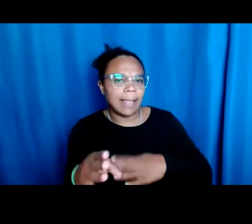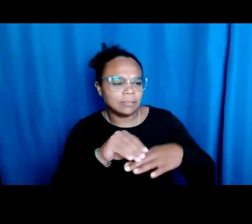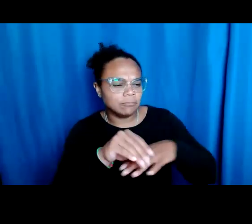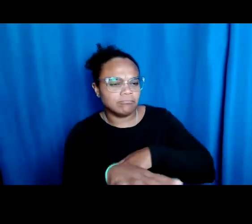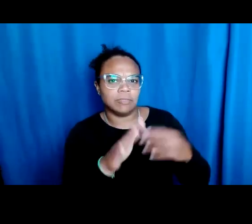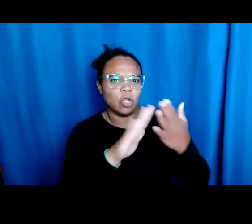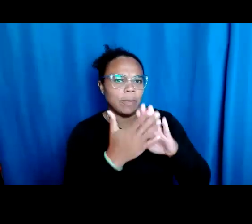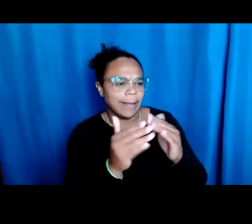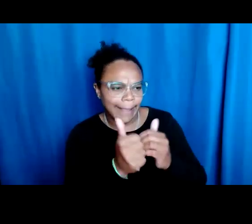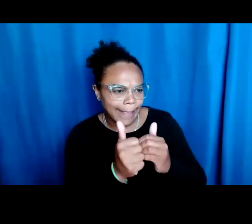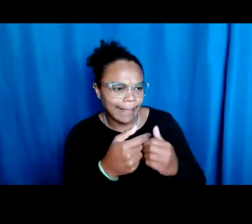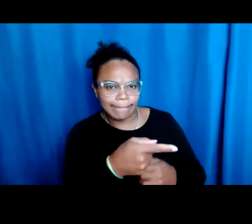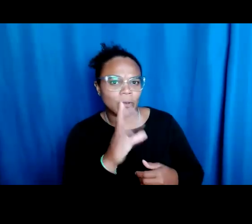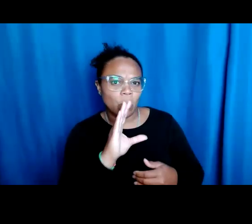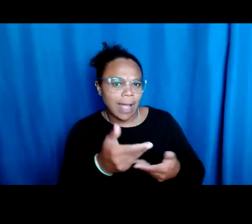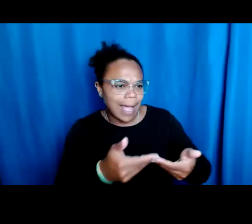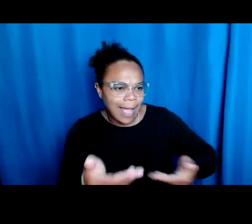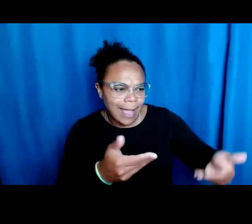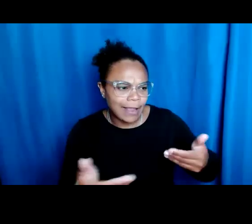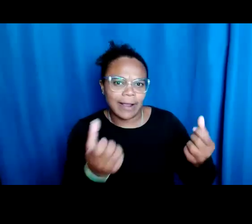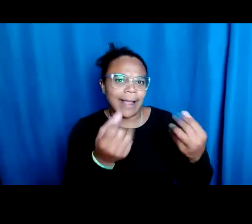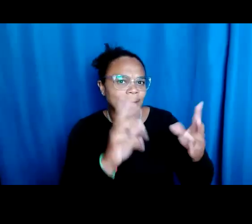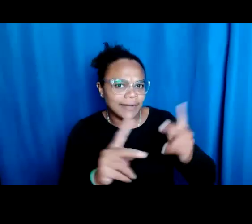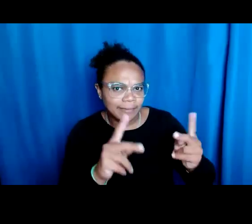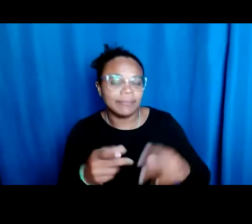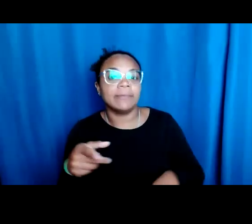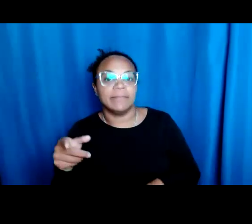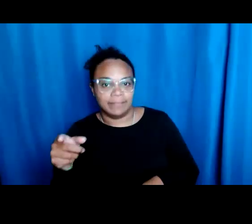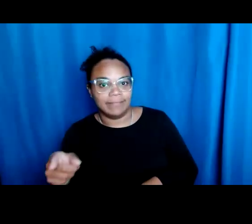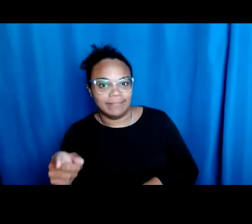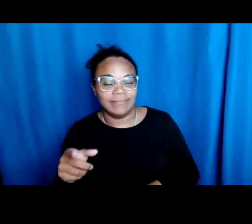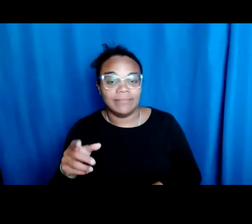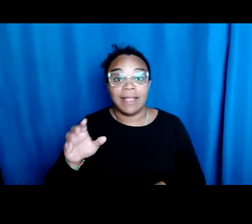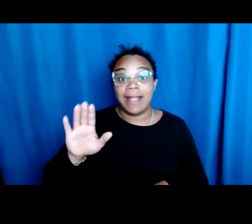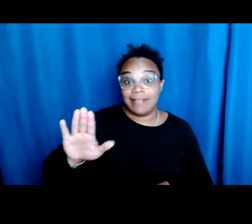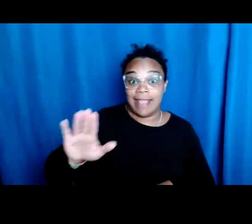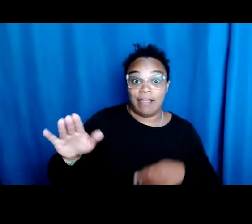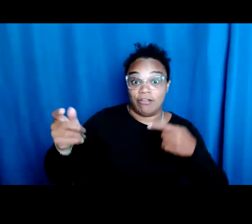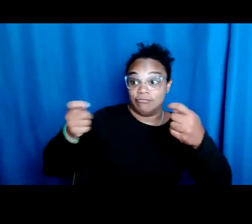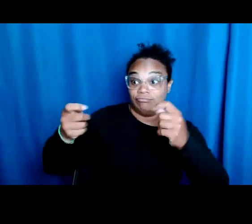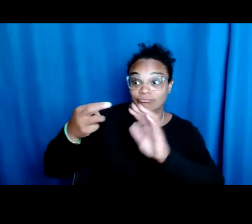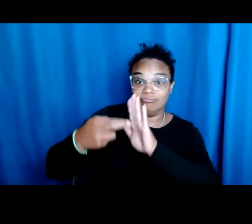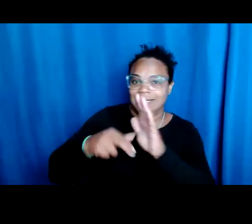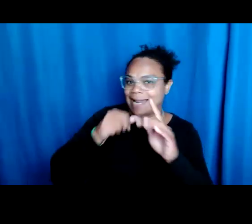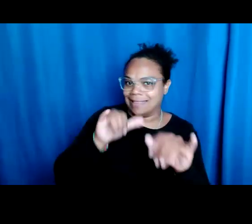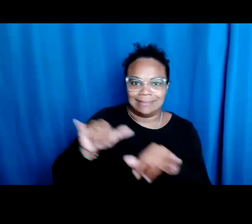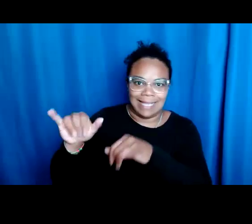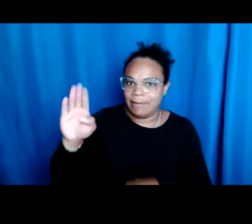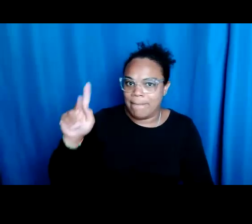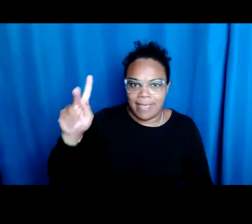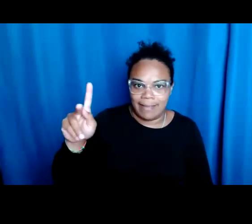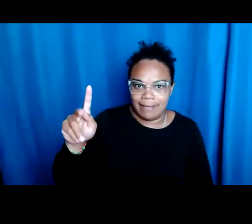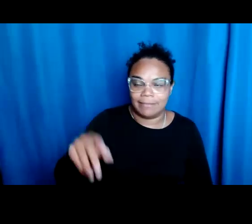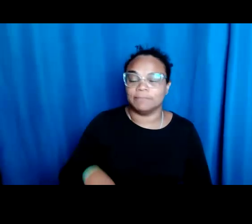you're looking to hire, because they have a different, they're not regulated by the banks. They actually